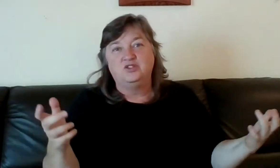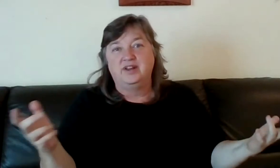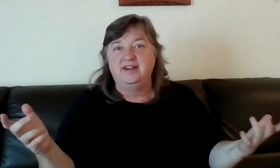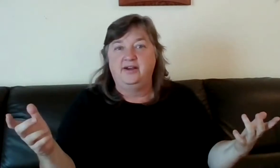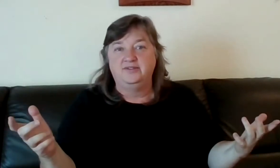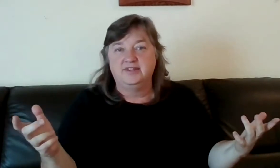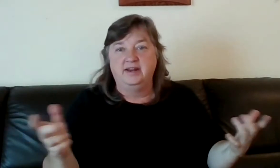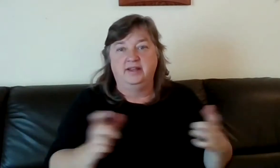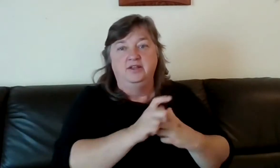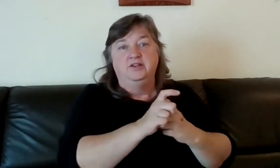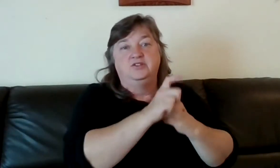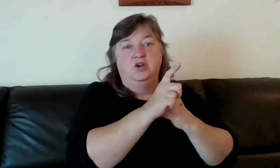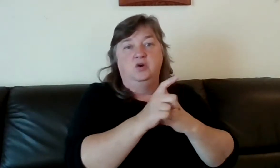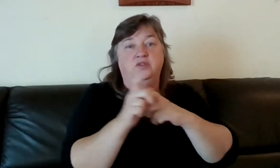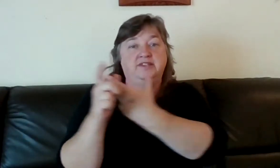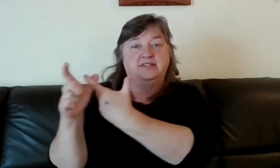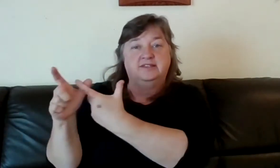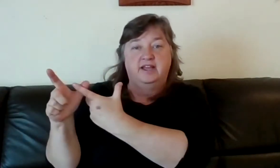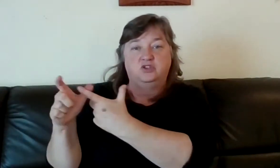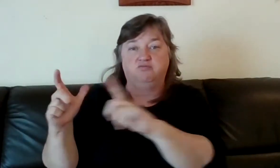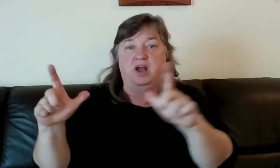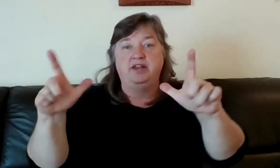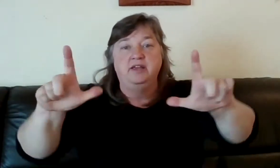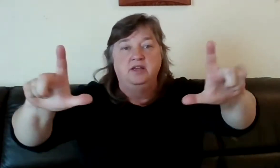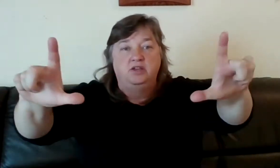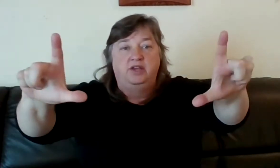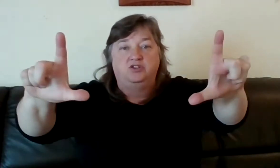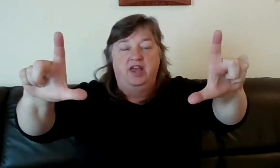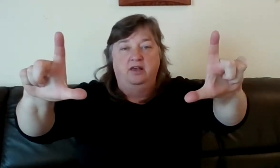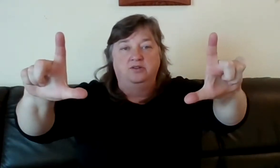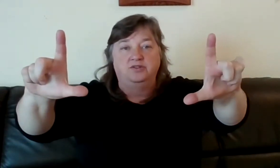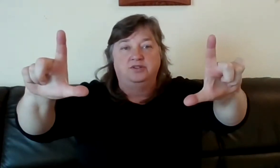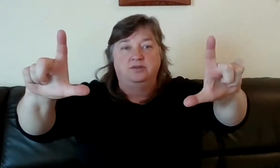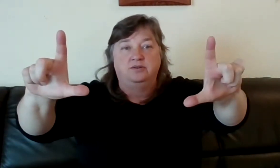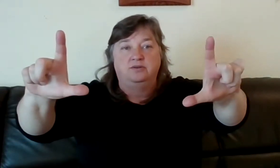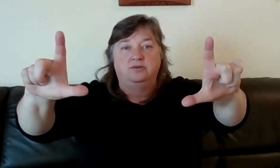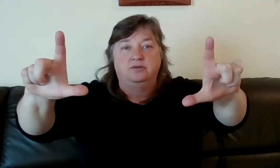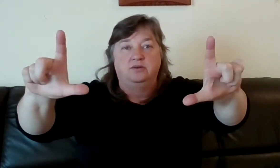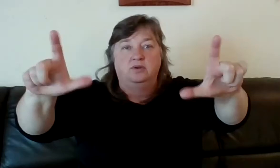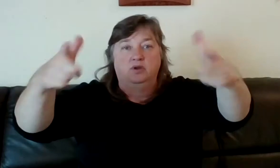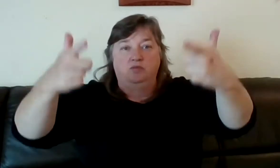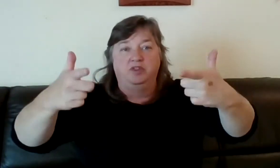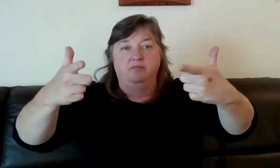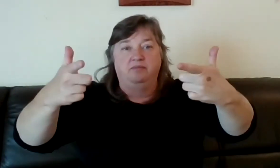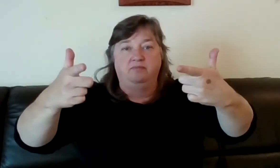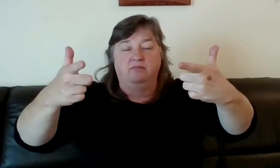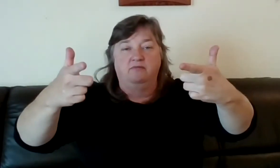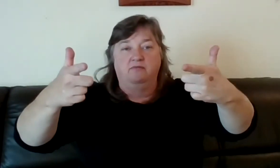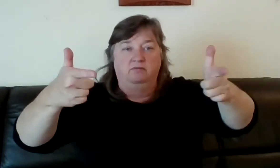illustrated in how you sign it. So this is the sign to run. You get your L's, put them